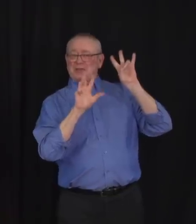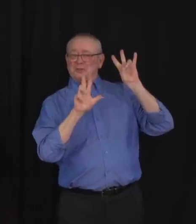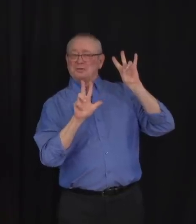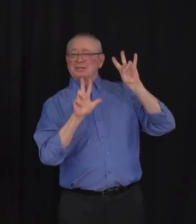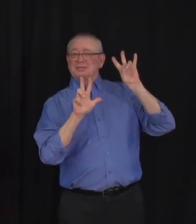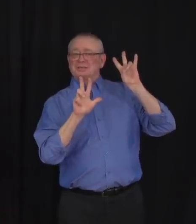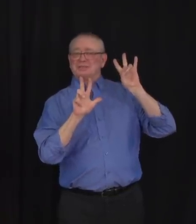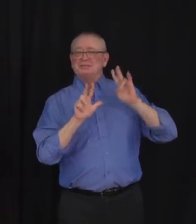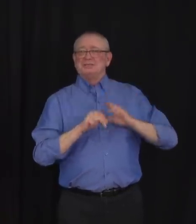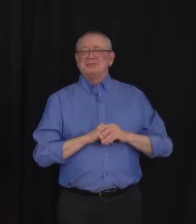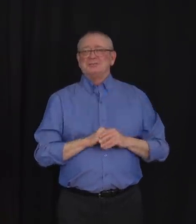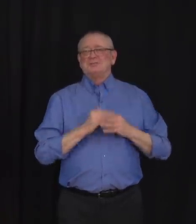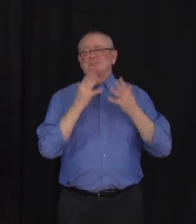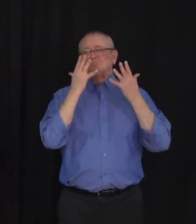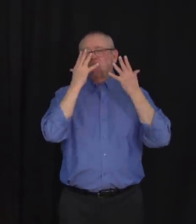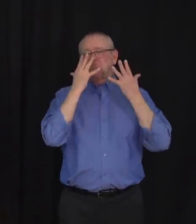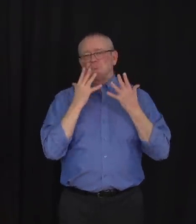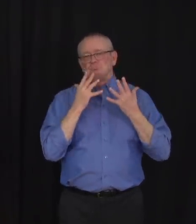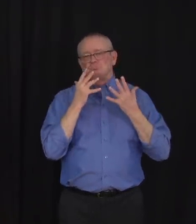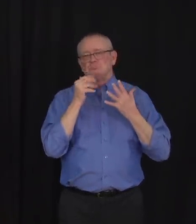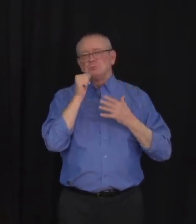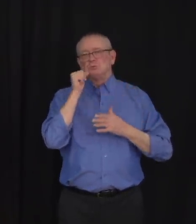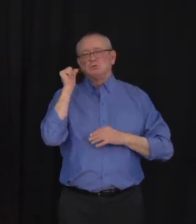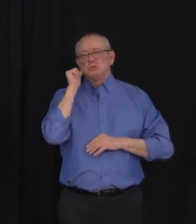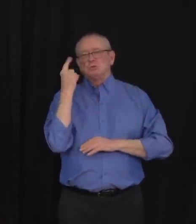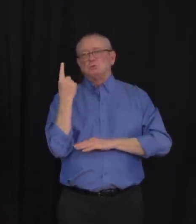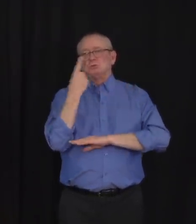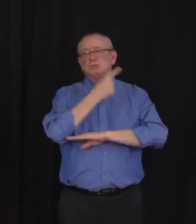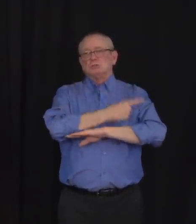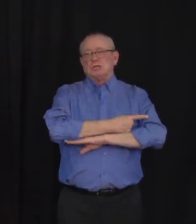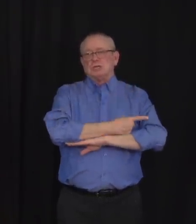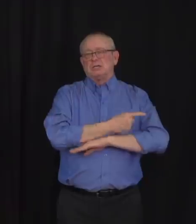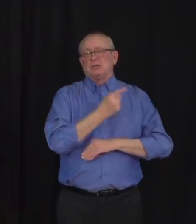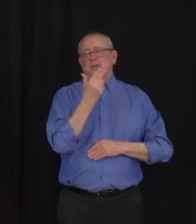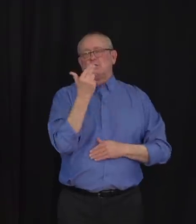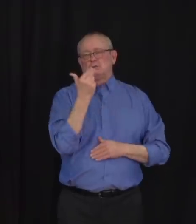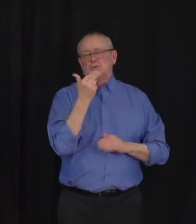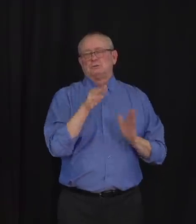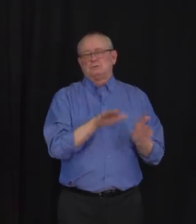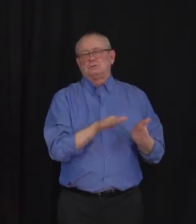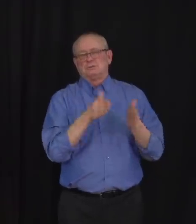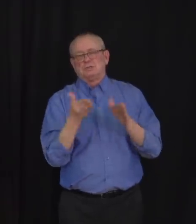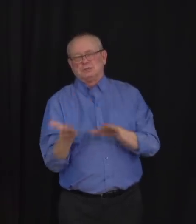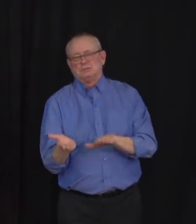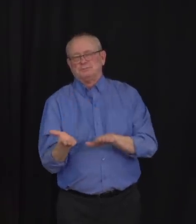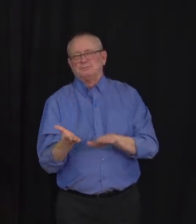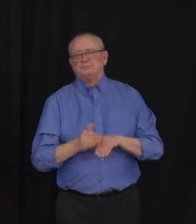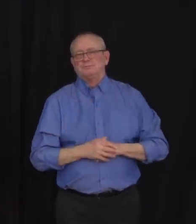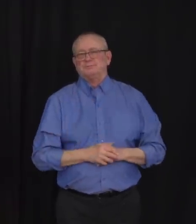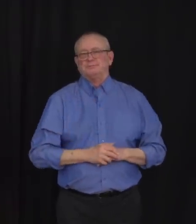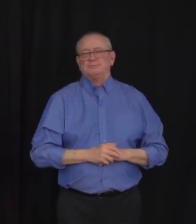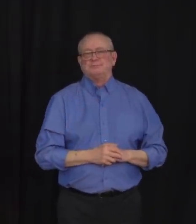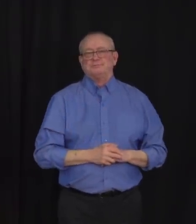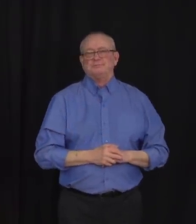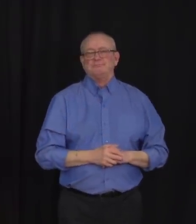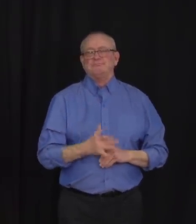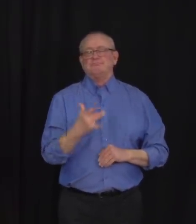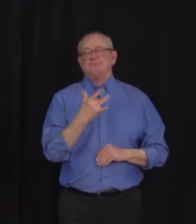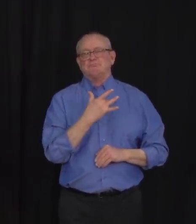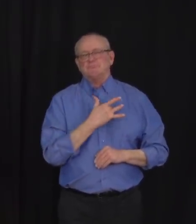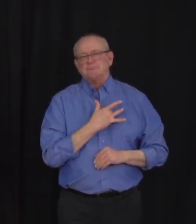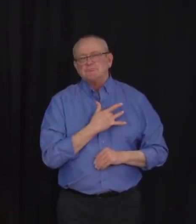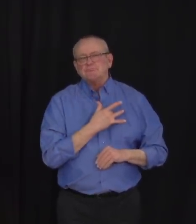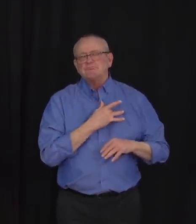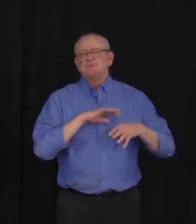Sadly, 13 new deaths were reported to Alberta Health over the last 24 hours. My condolences go to the family